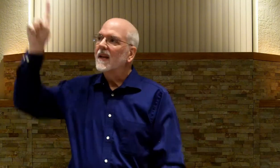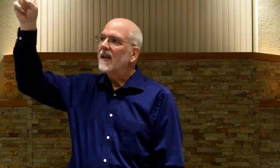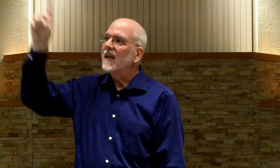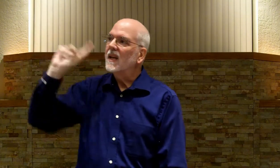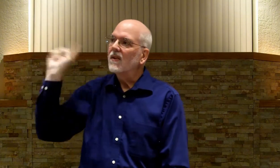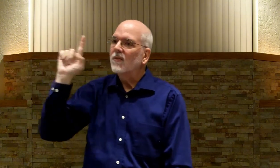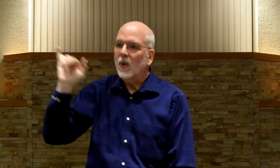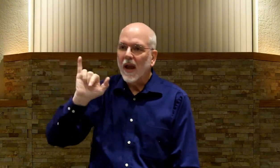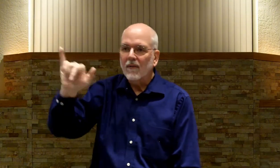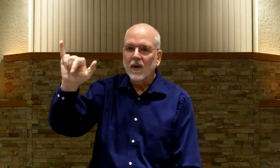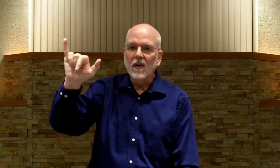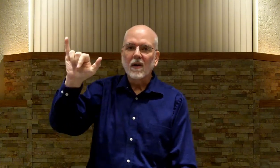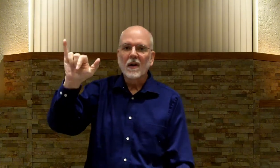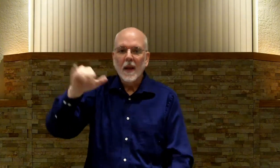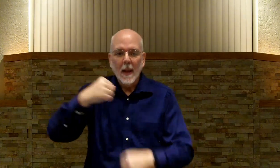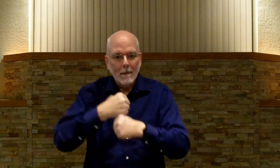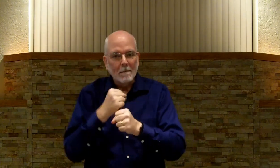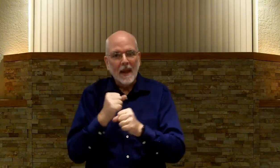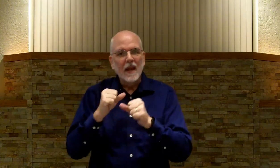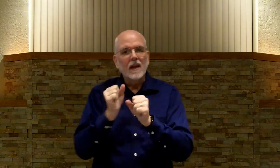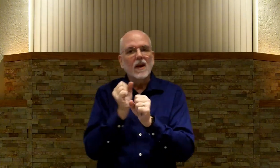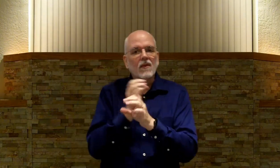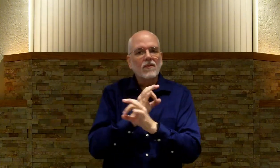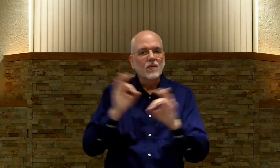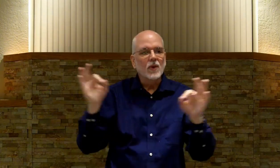He. Forever. Made. Free.